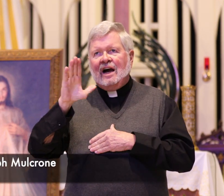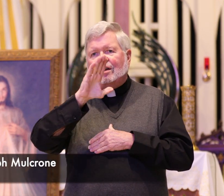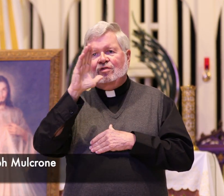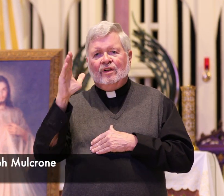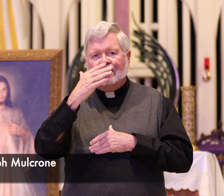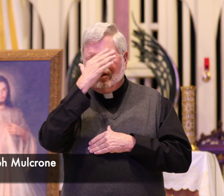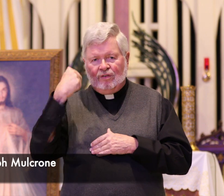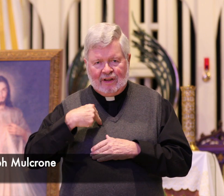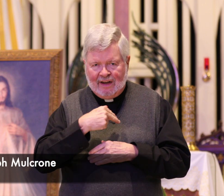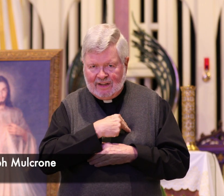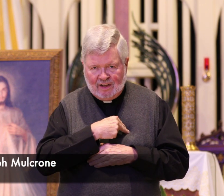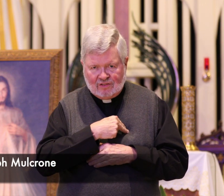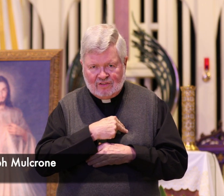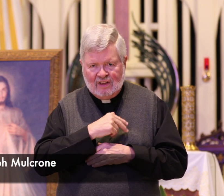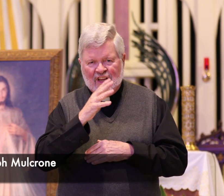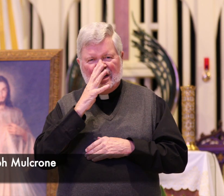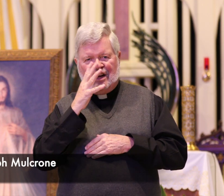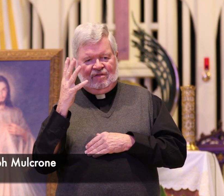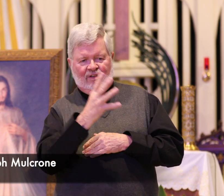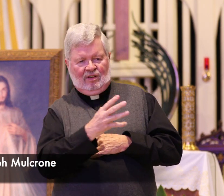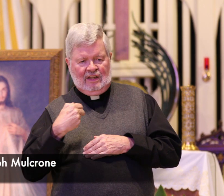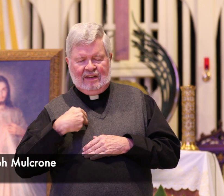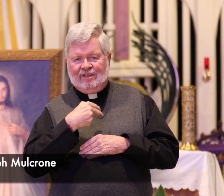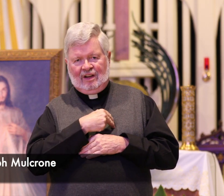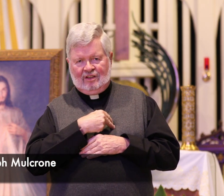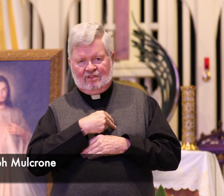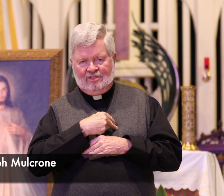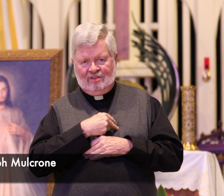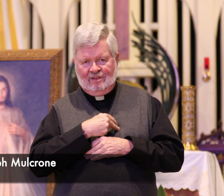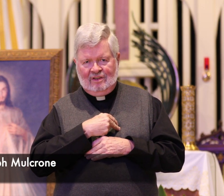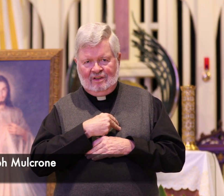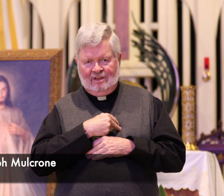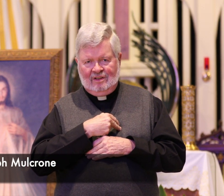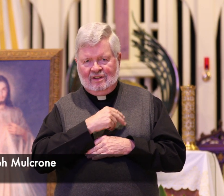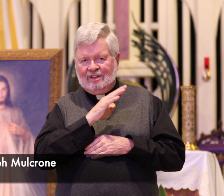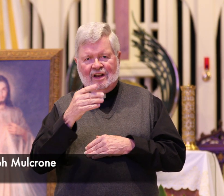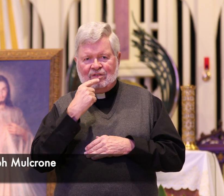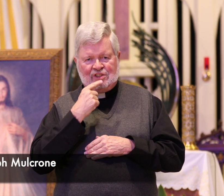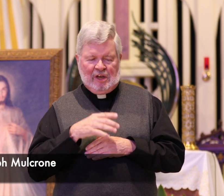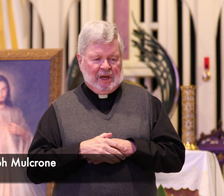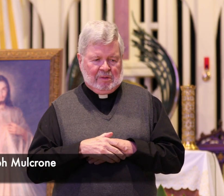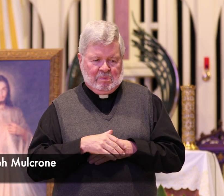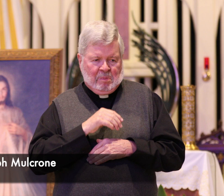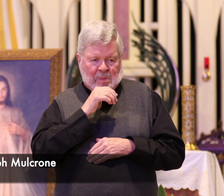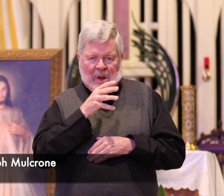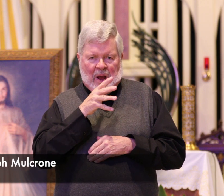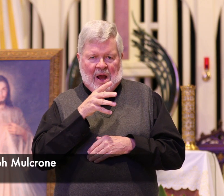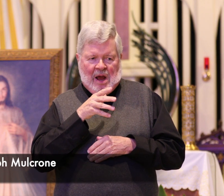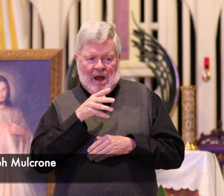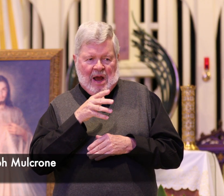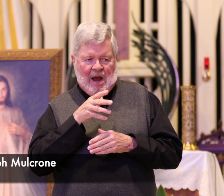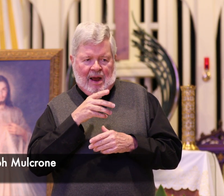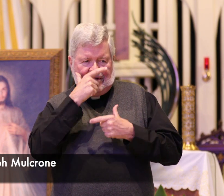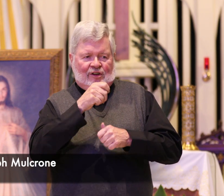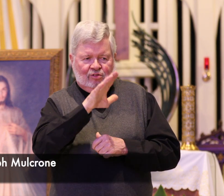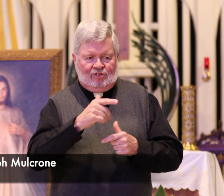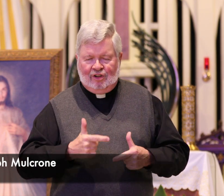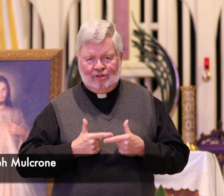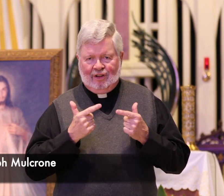God for never forgetting us, never leaving us, never saying, I'm not interested in your